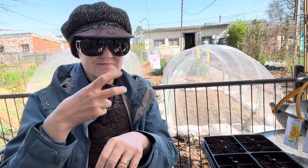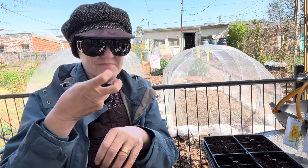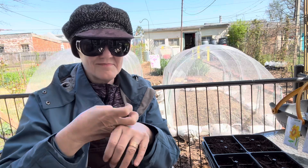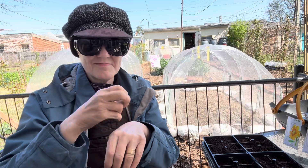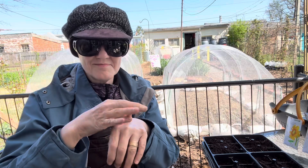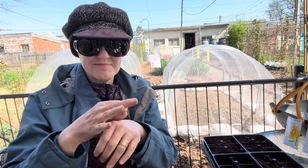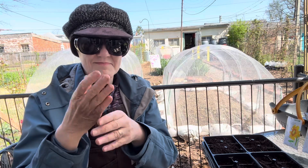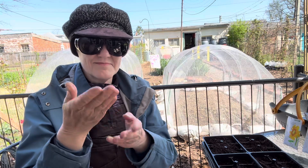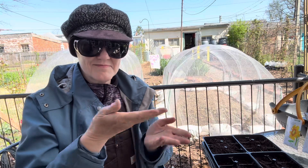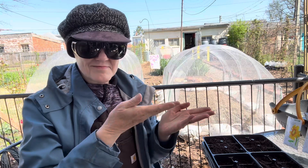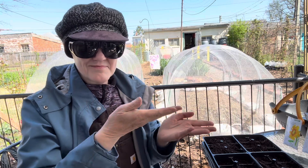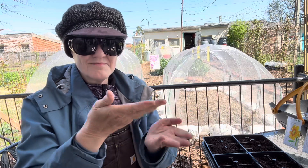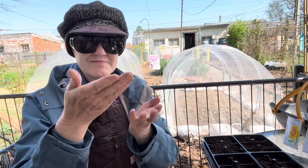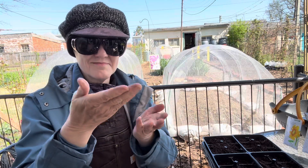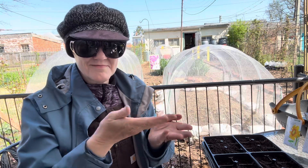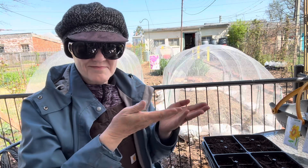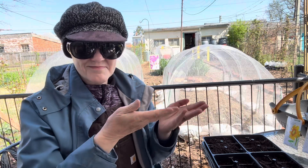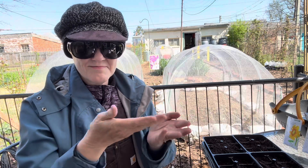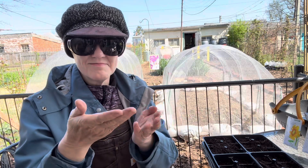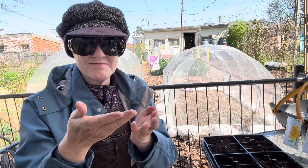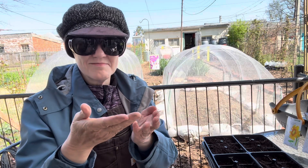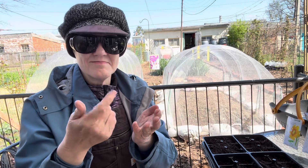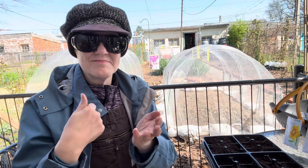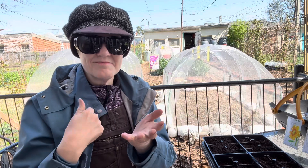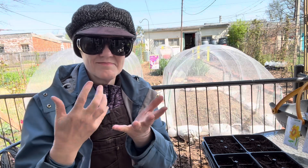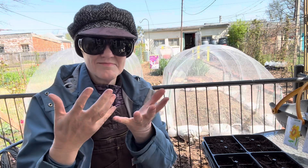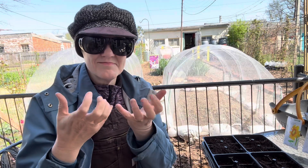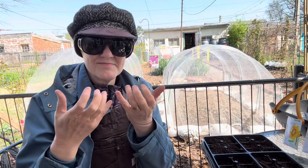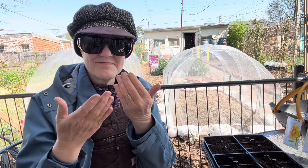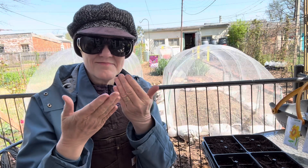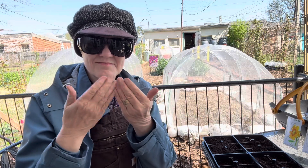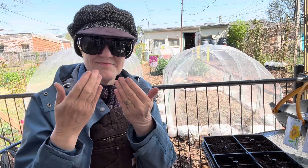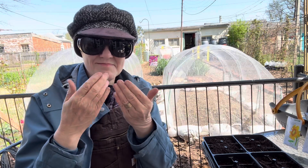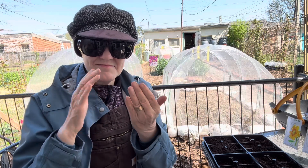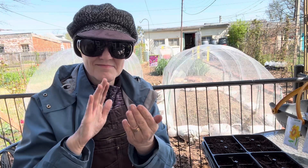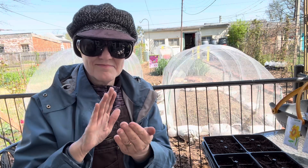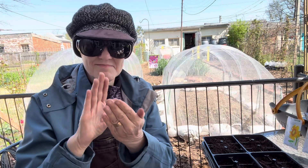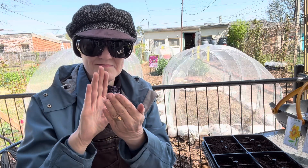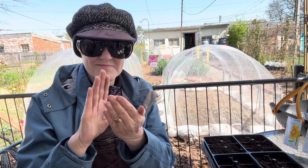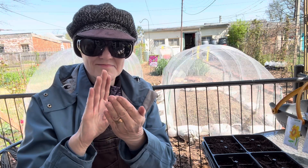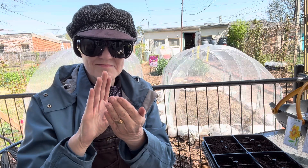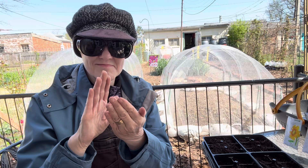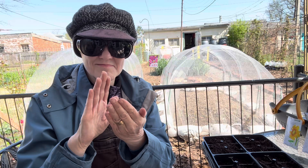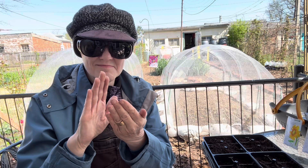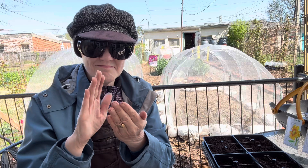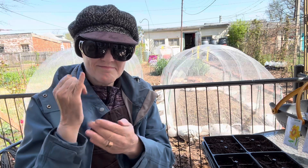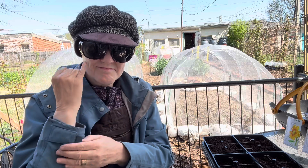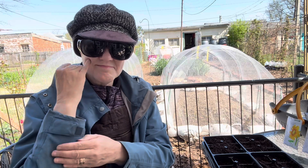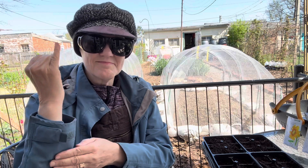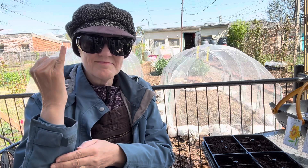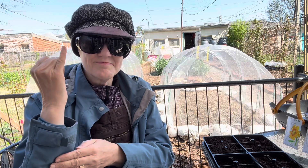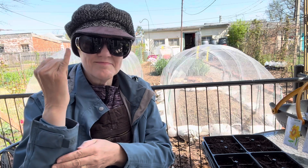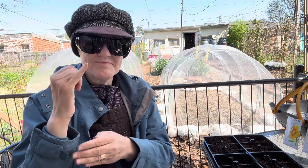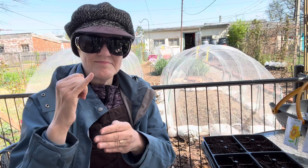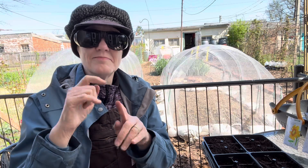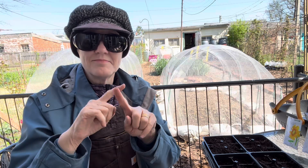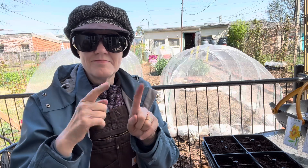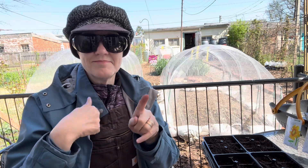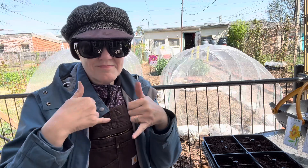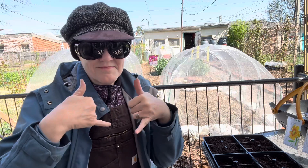have time to bring them in and out of the house to harden them off. I want something easy. So I